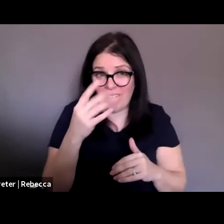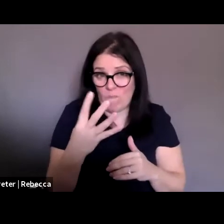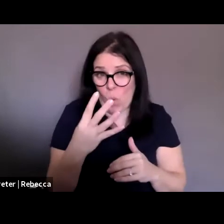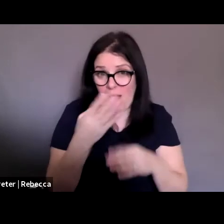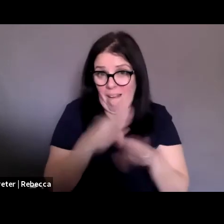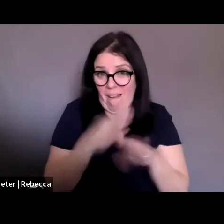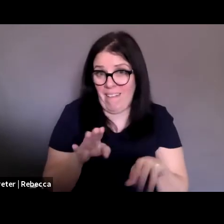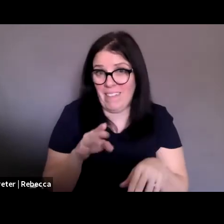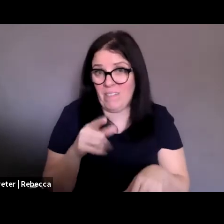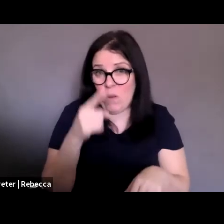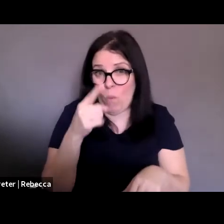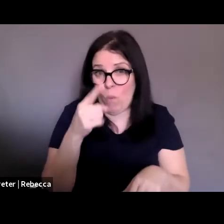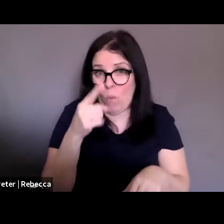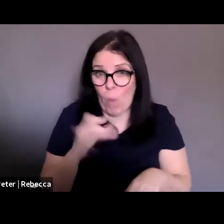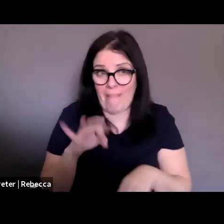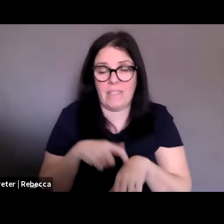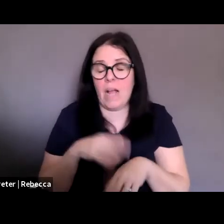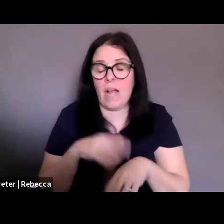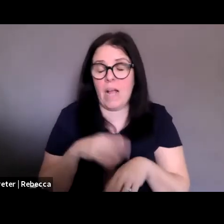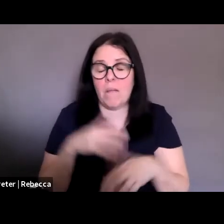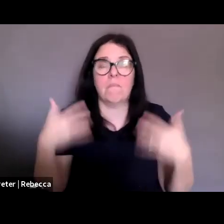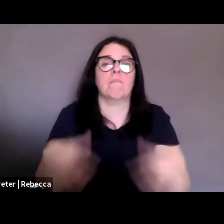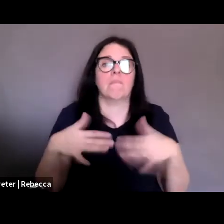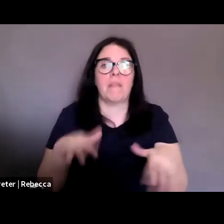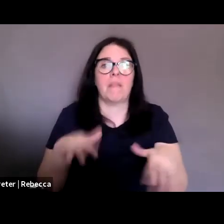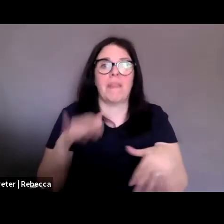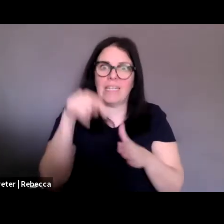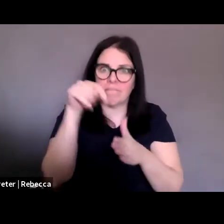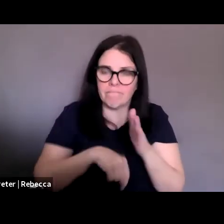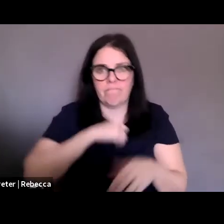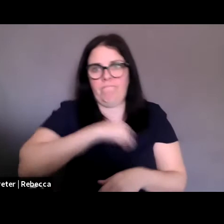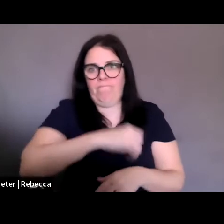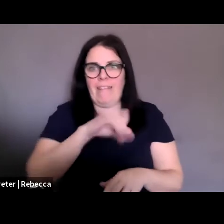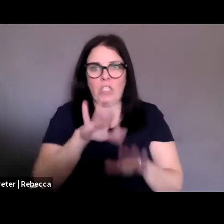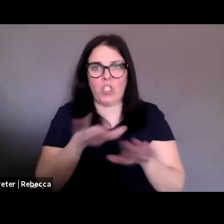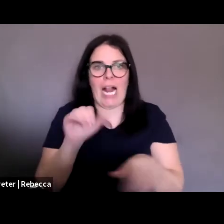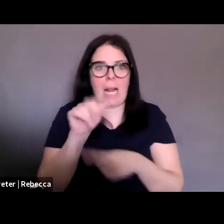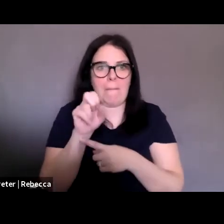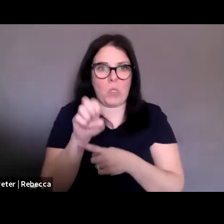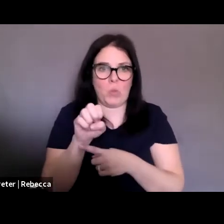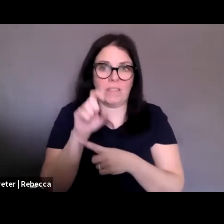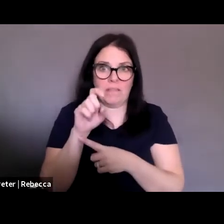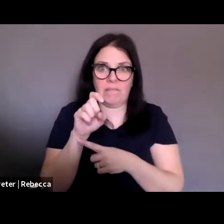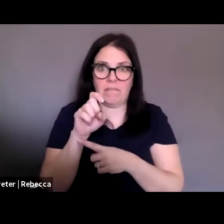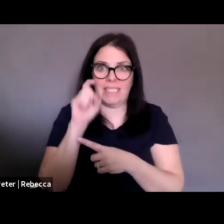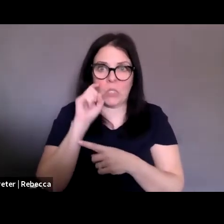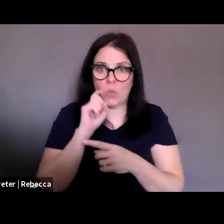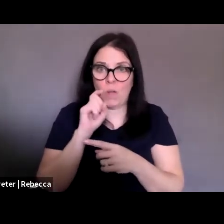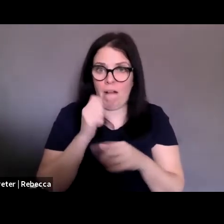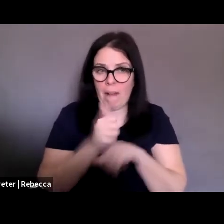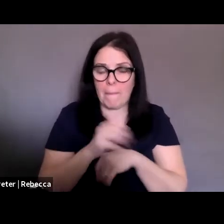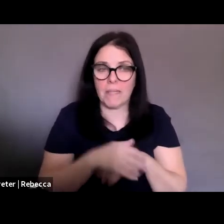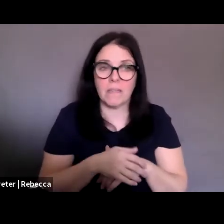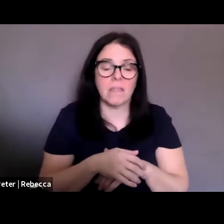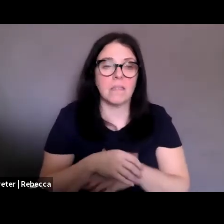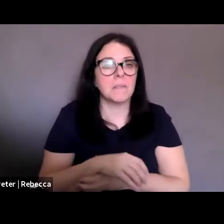resistance to child sexual abuse claims. Moving to custody losses, and this is how we defined it very, very stringently, because we